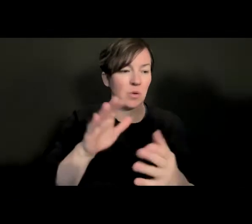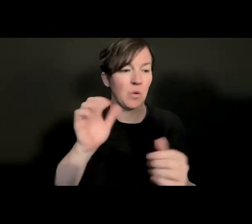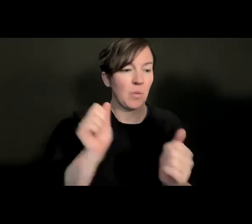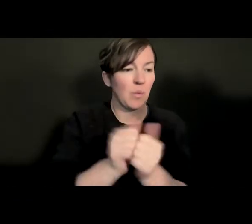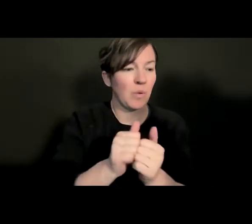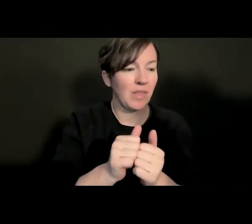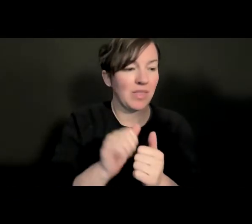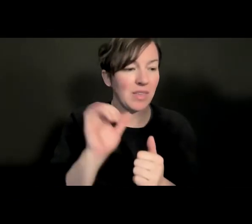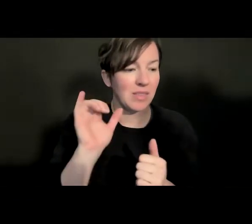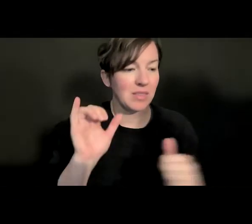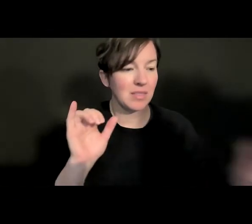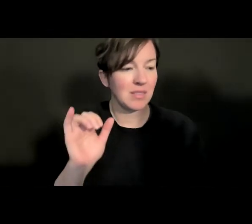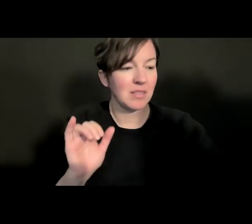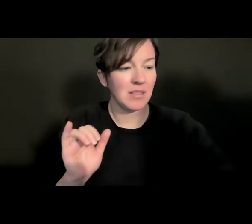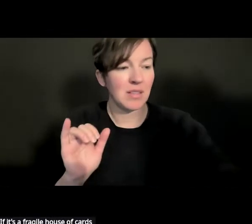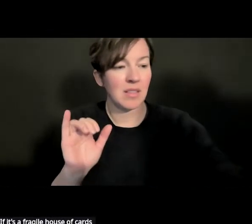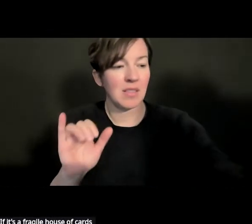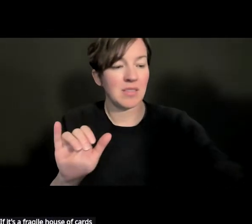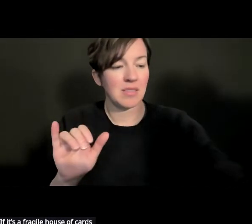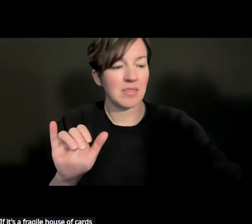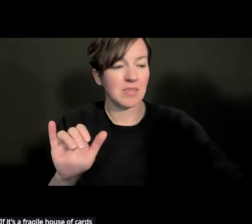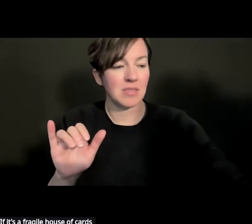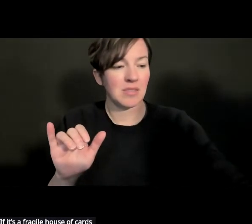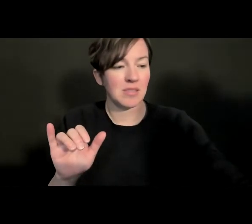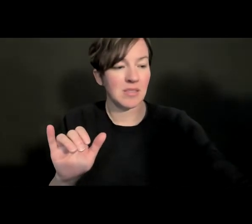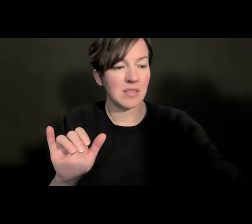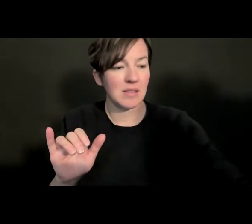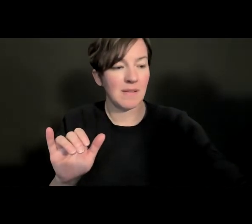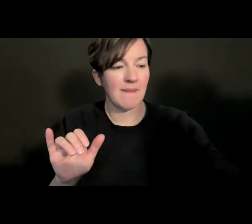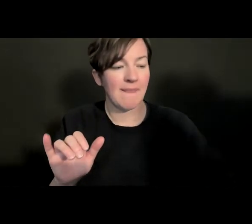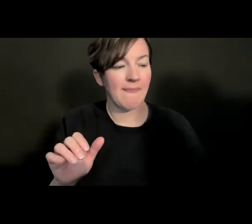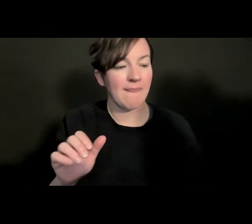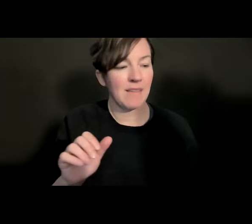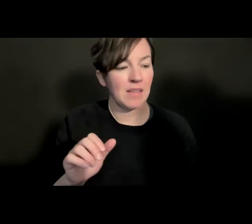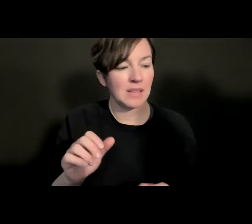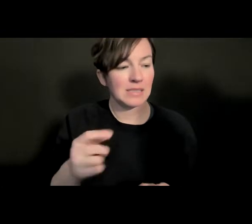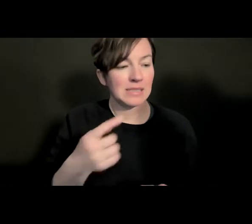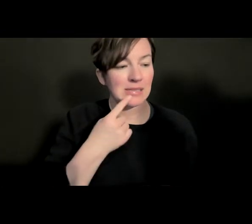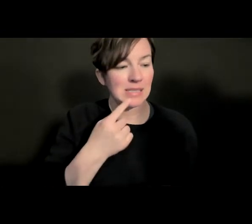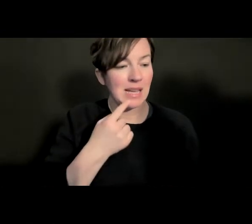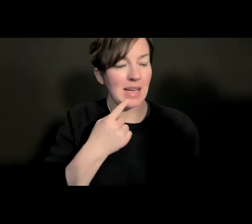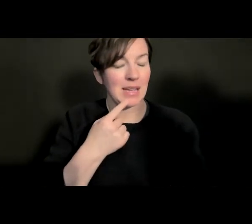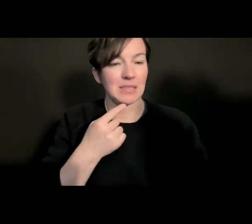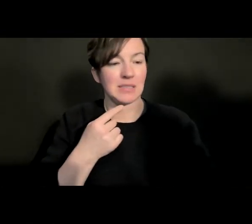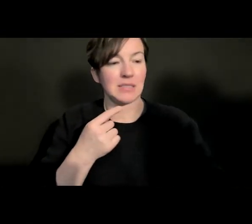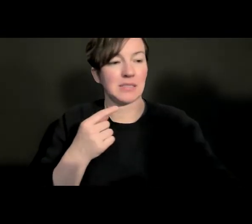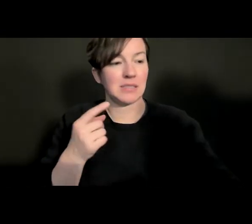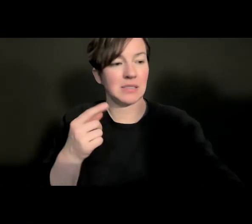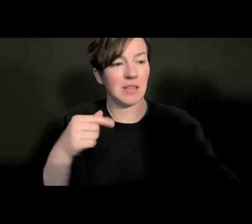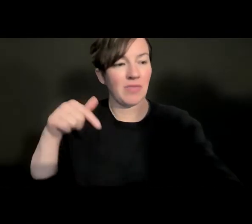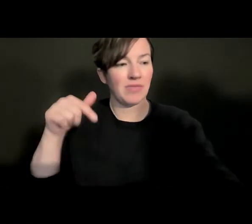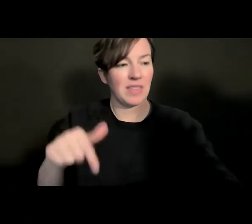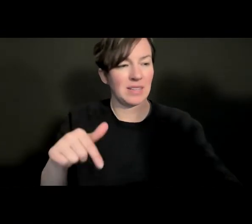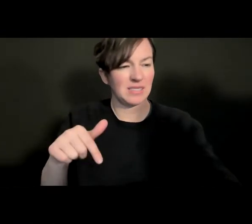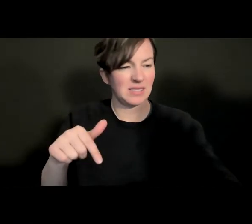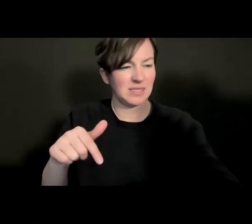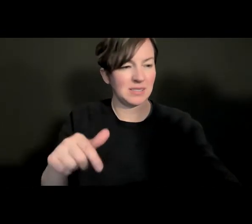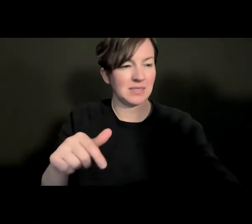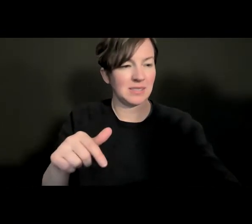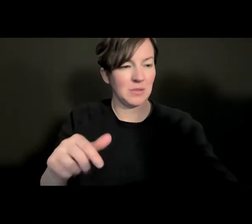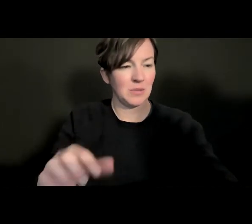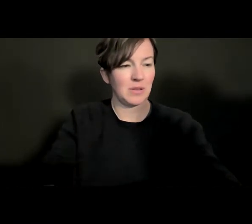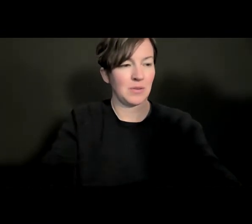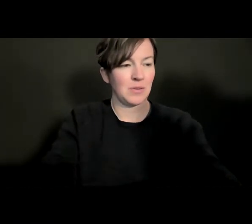of cards that has a weak foundation, I think that tells us a lot. I think it tells us that this is a